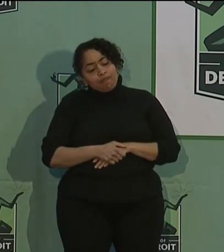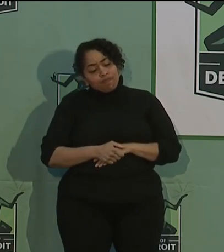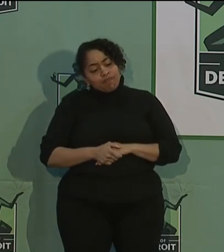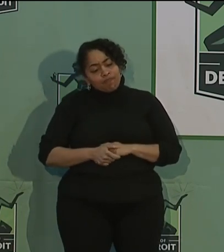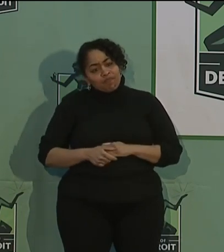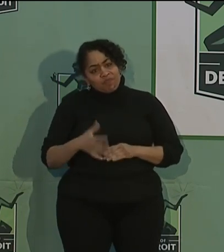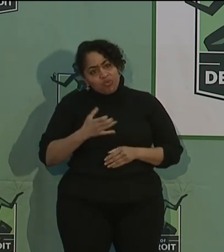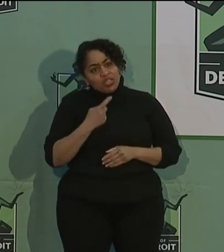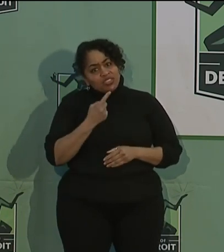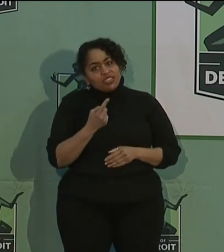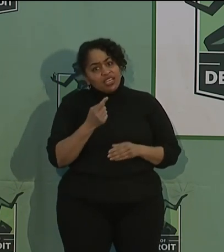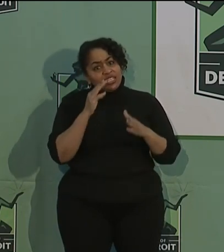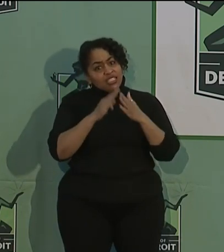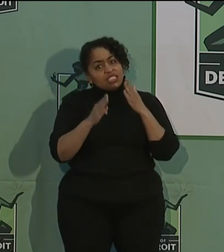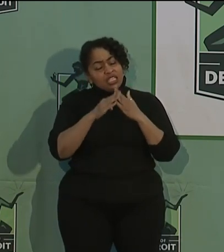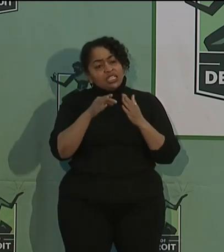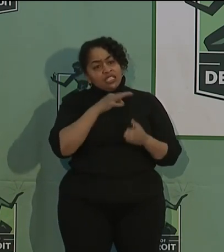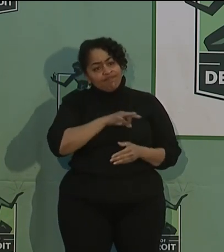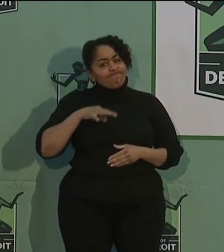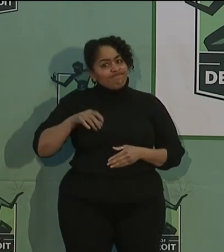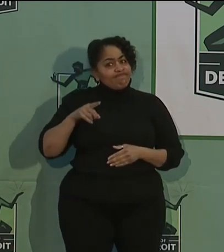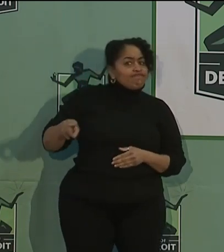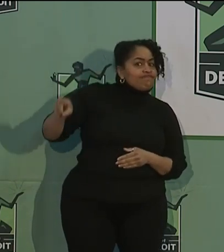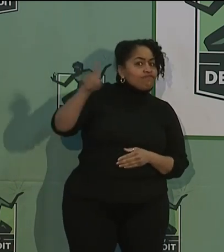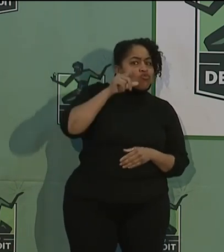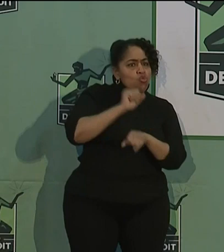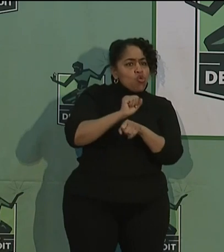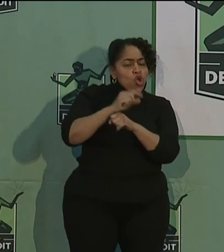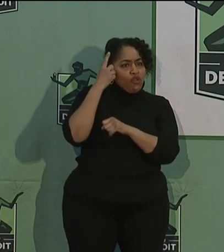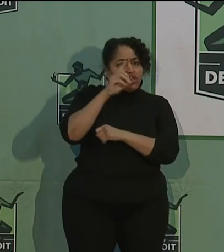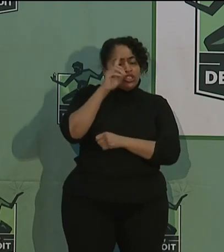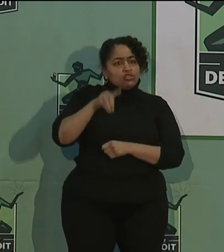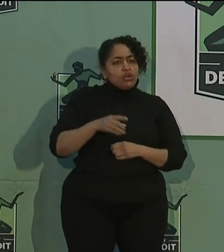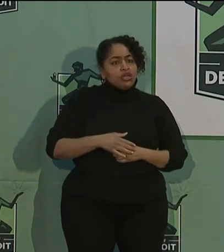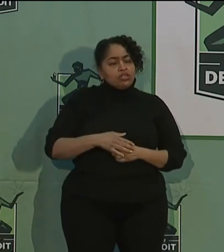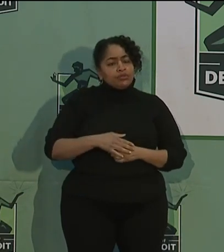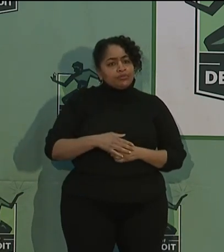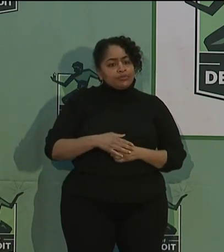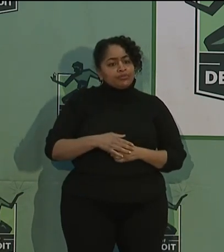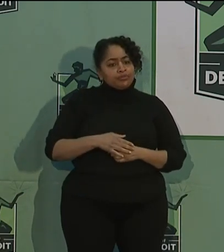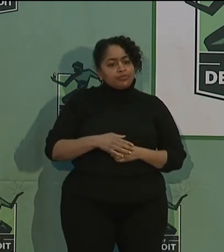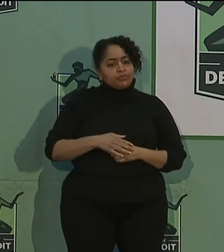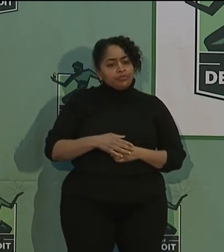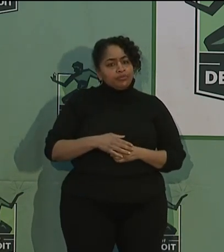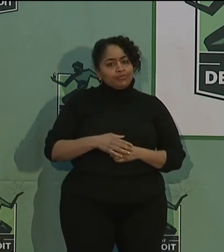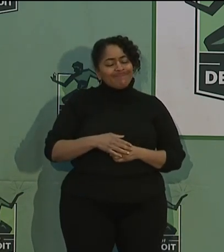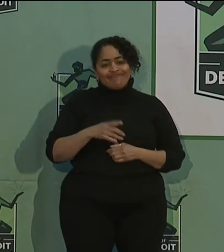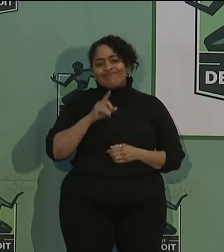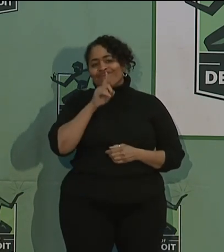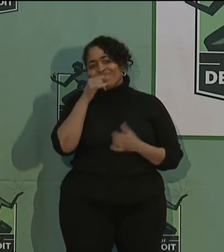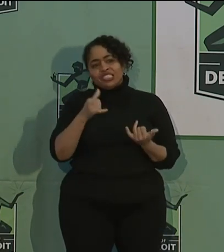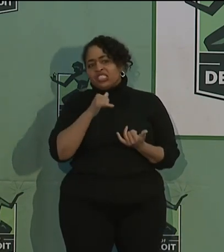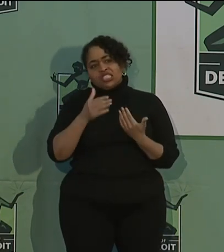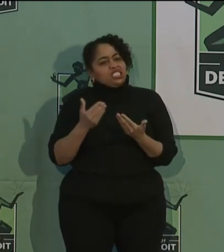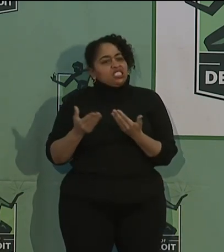I just want to say to the city employees, the reaction today, I mean, it wasn't an easy day,